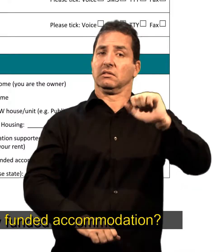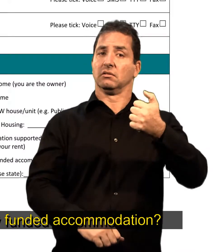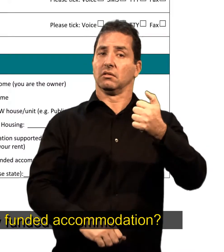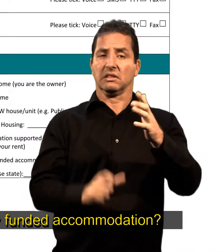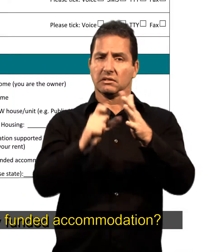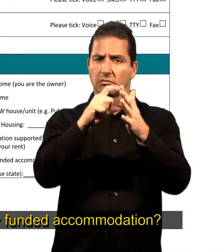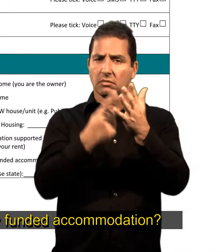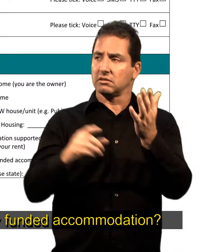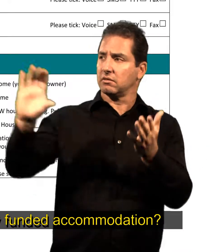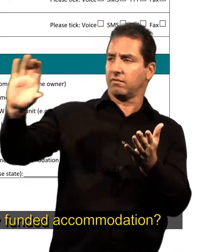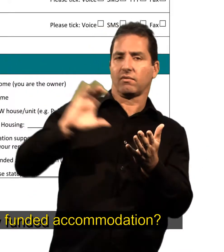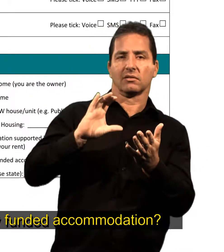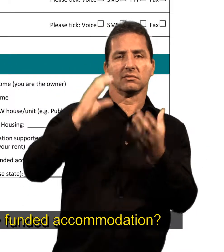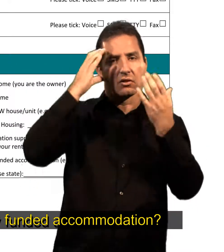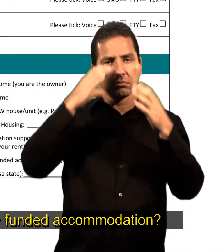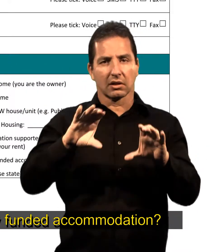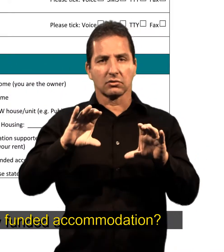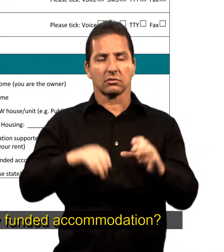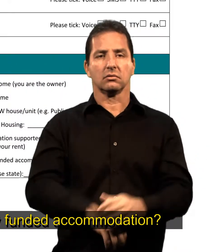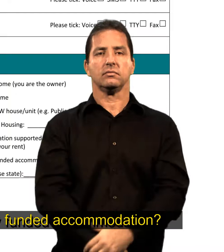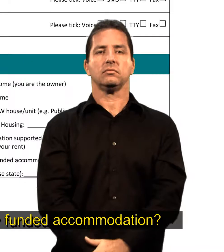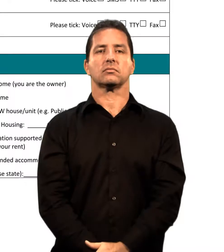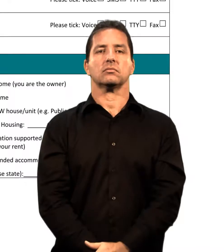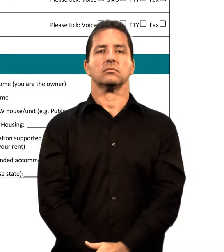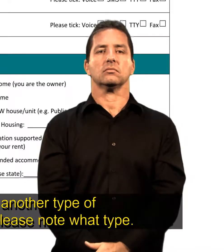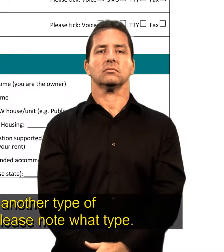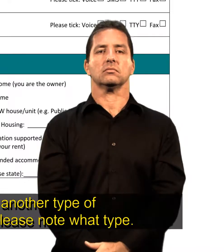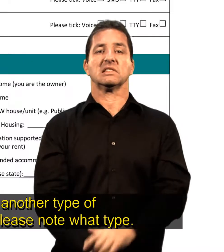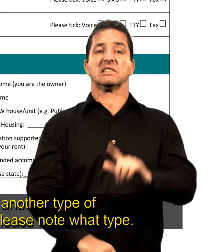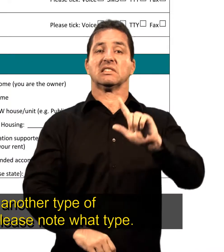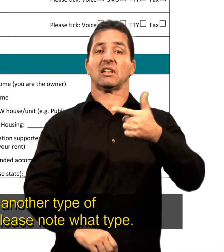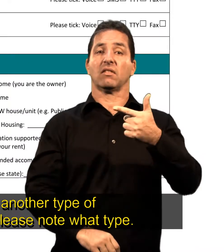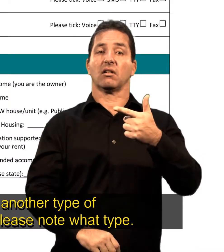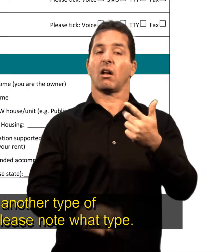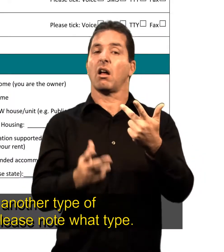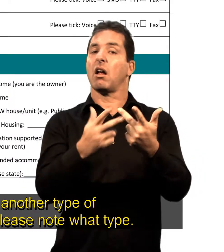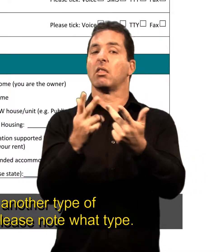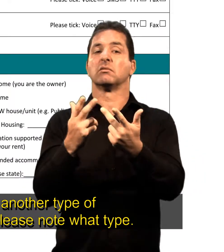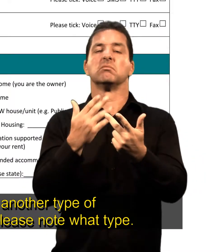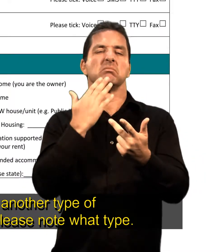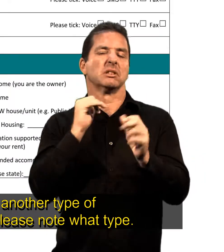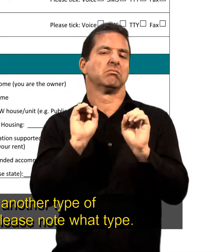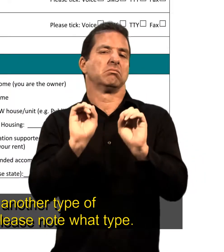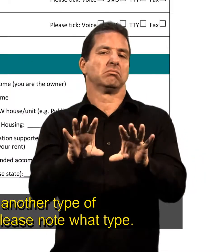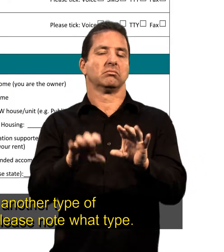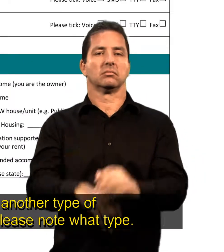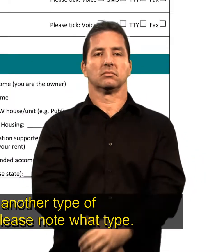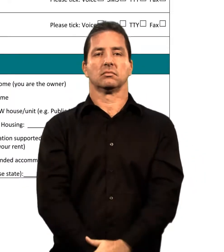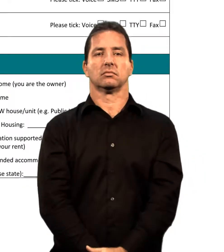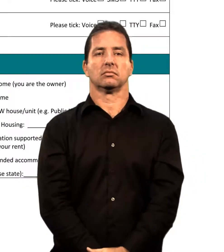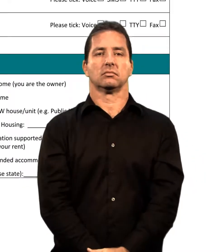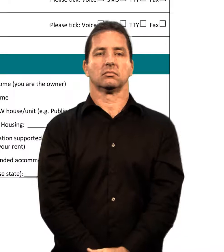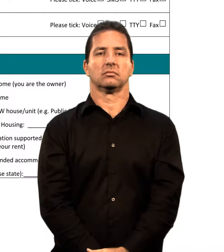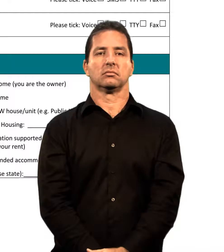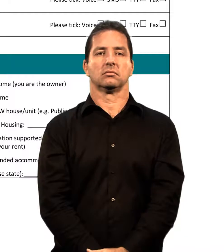Do you live in disability-funded accommodation? If you live in another type of accommodation, please note what